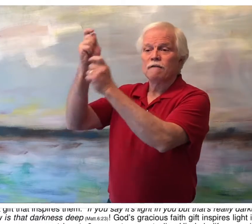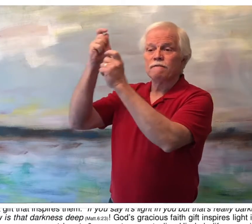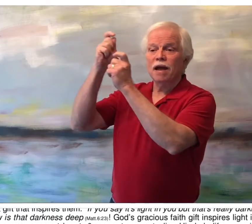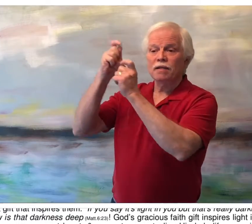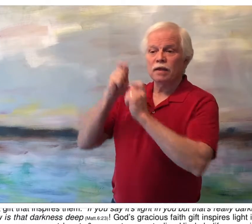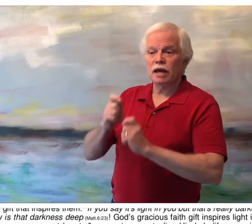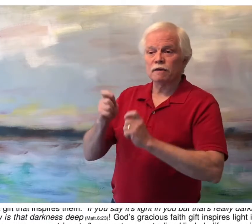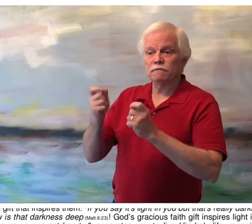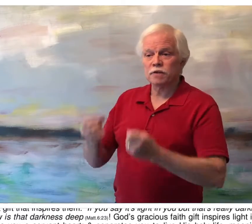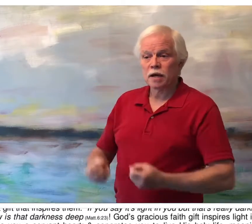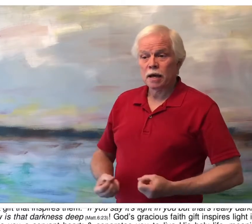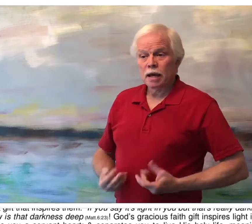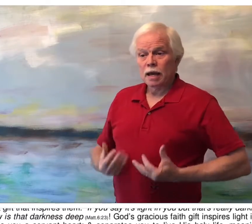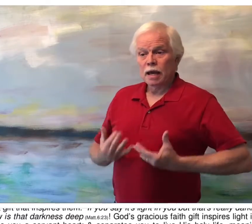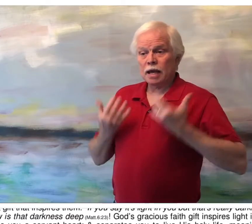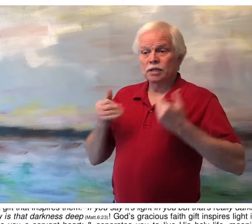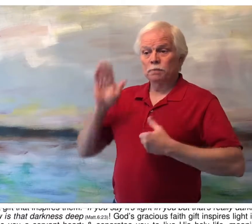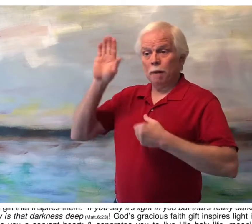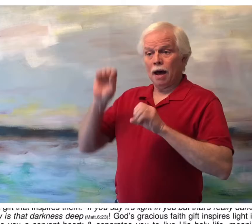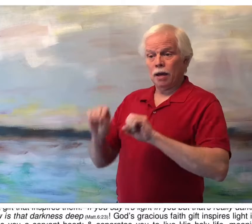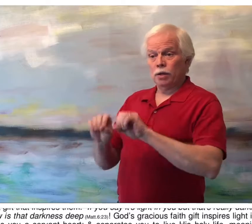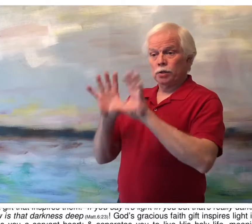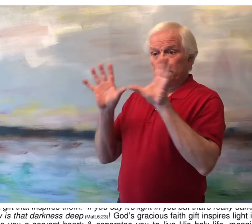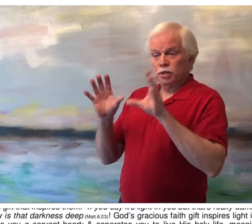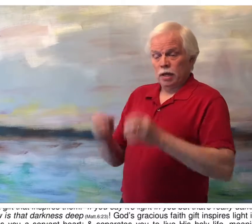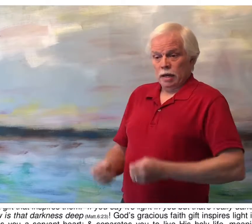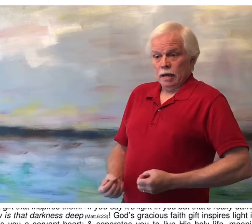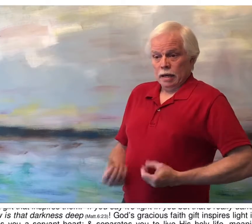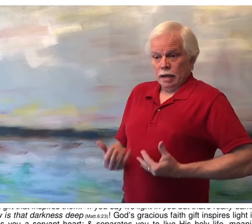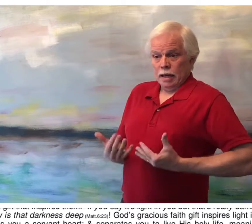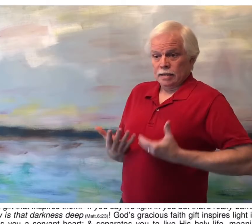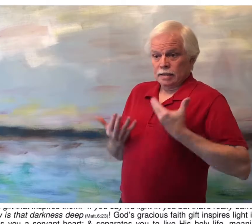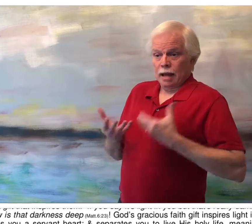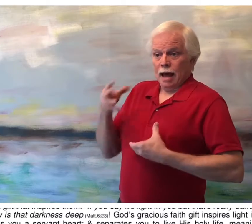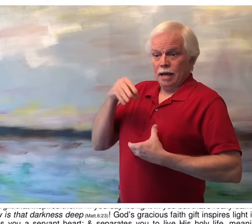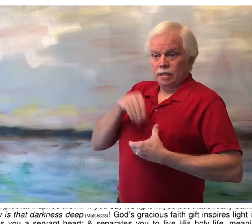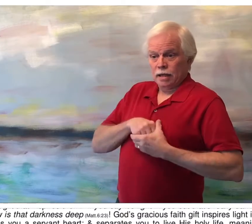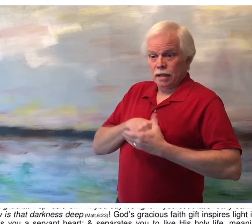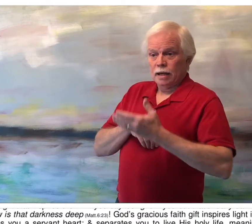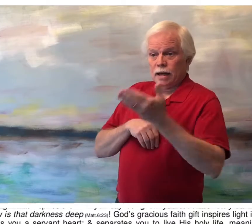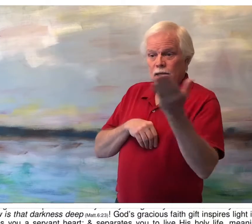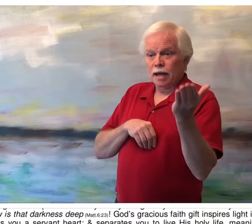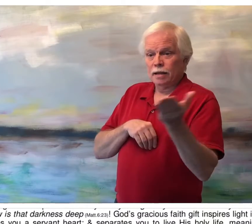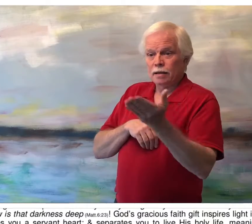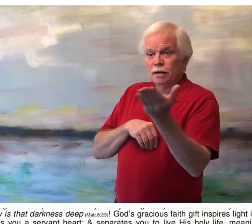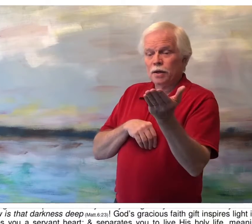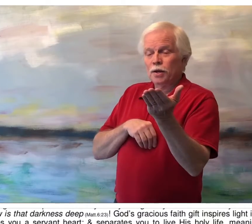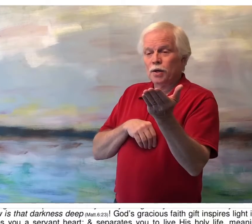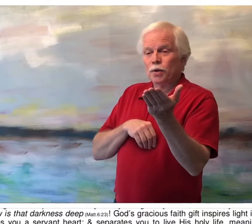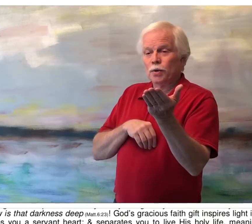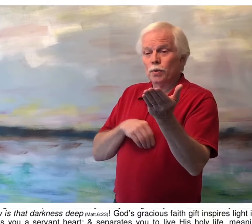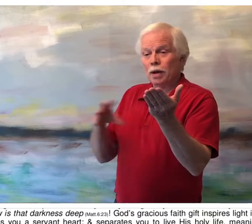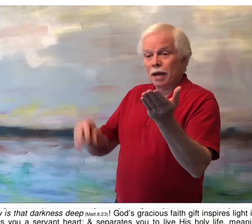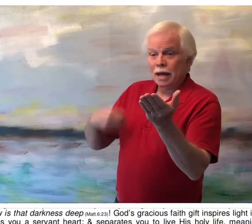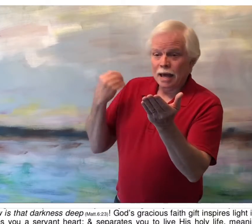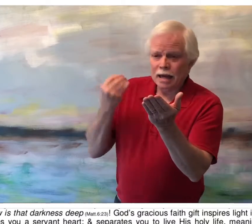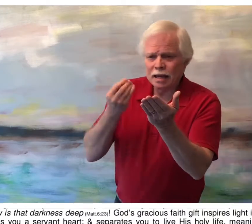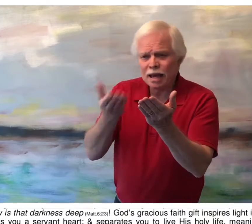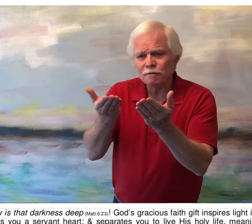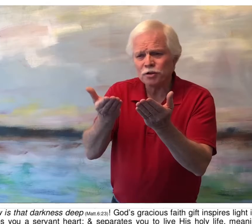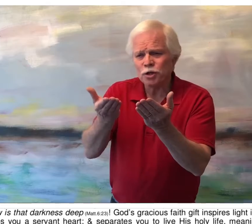faith gift inspires his light in you.